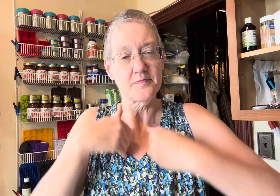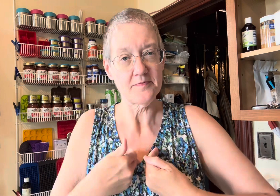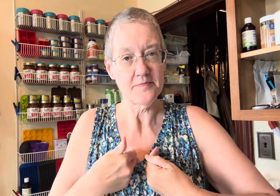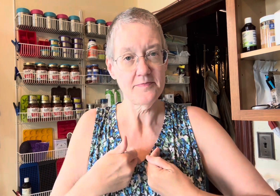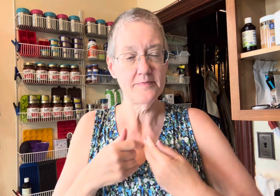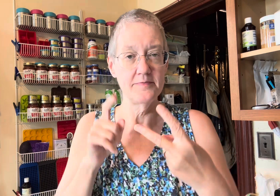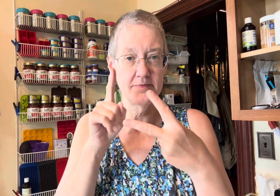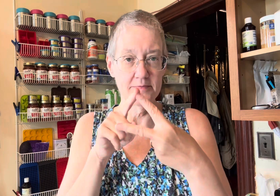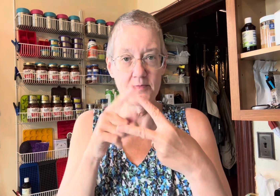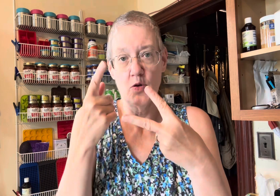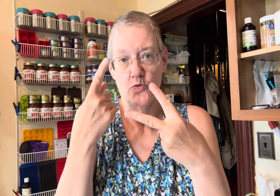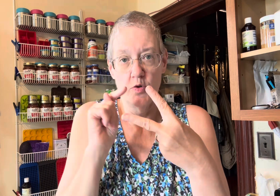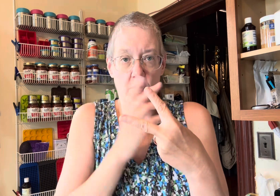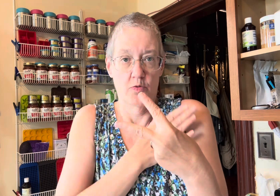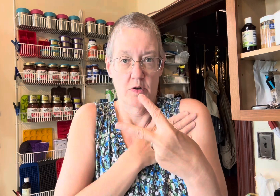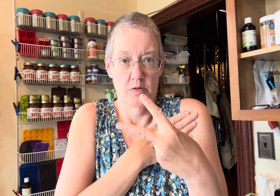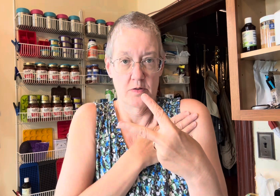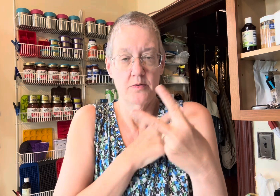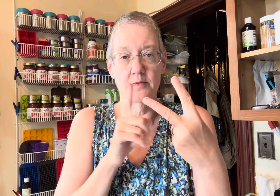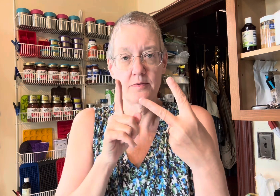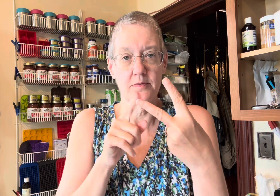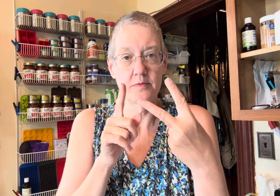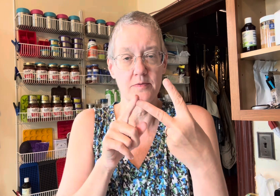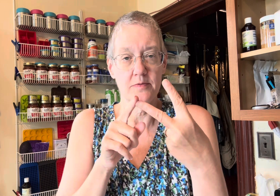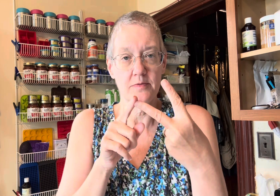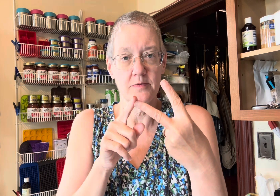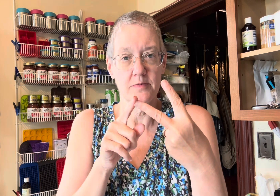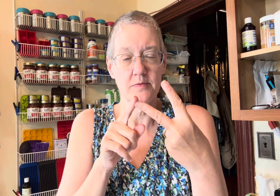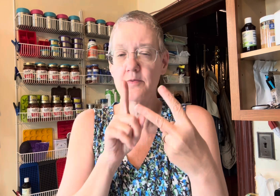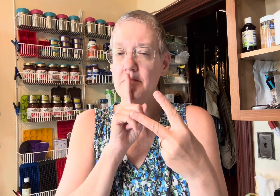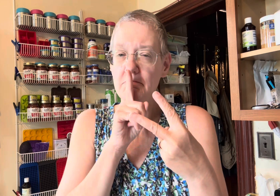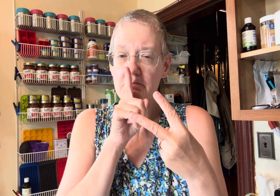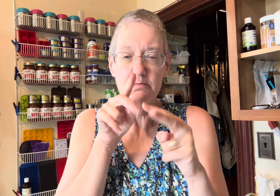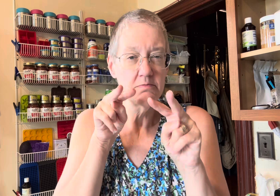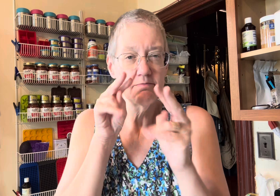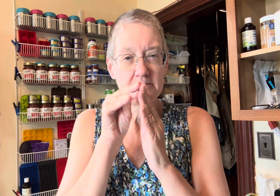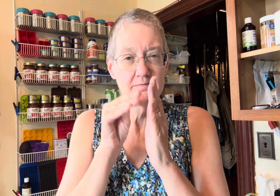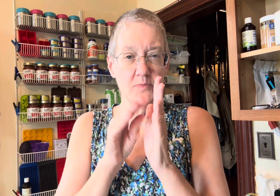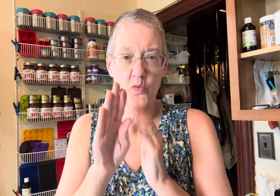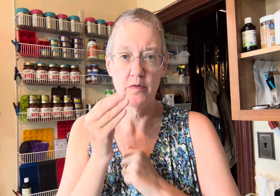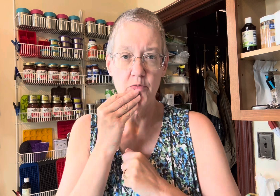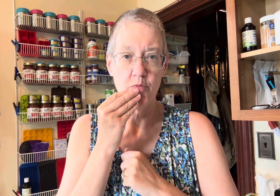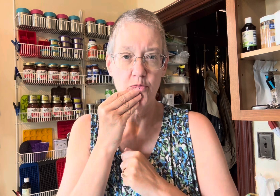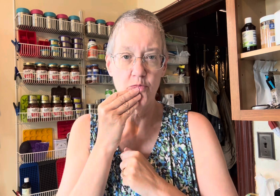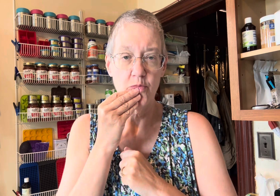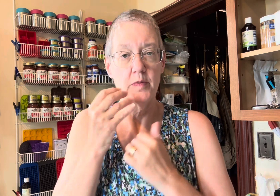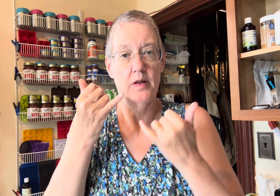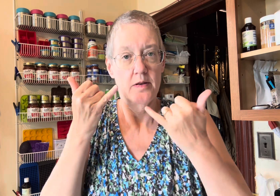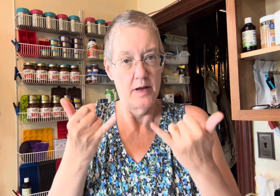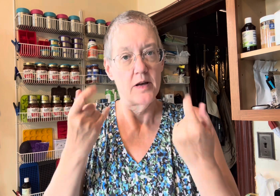So if you're really tired, try resting more and really document your food and follow